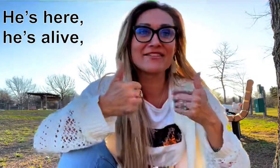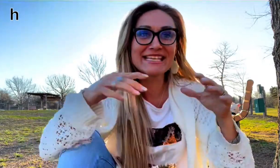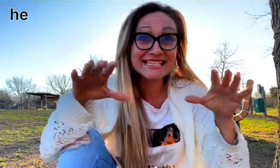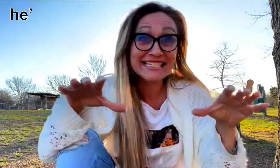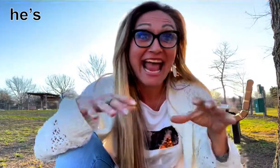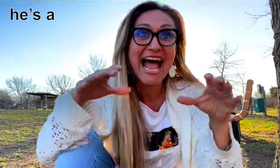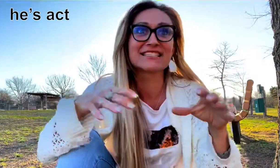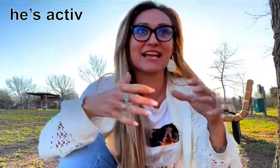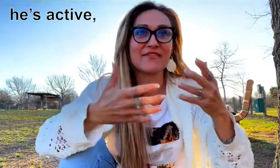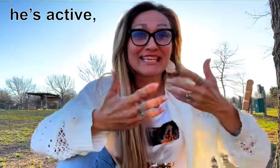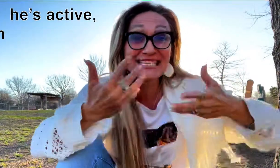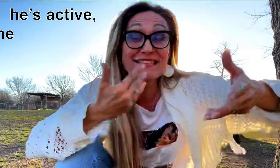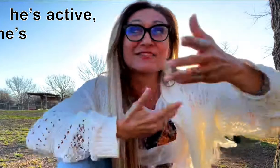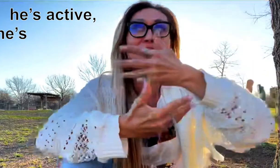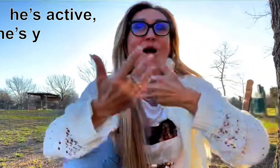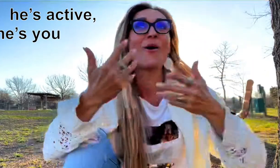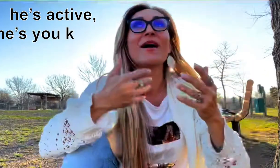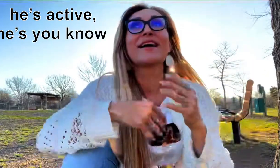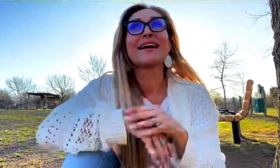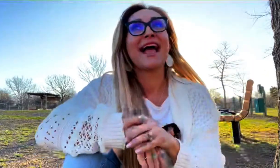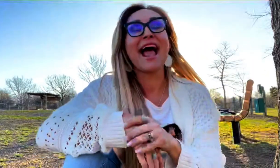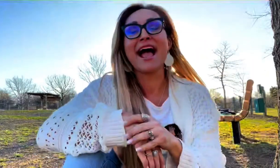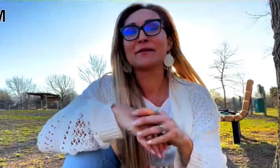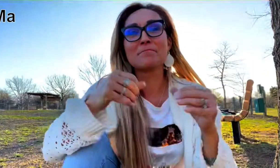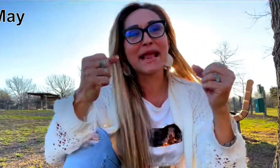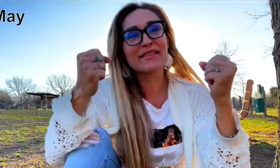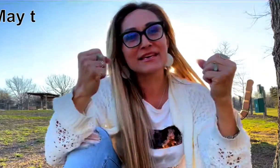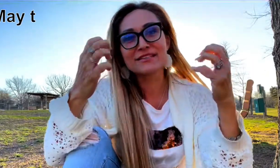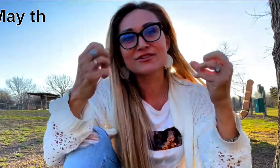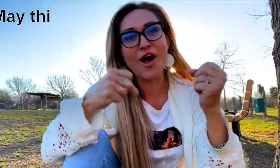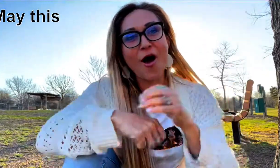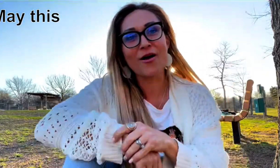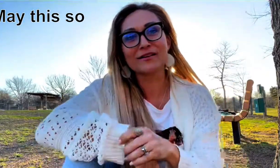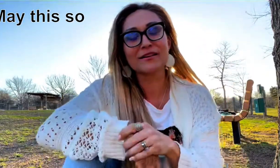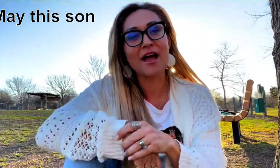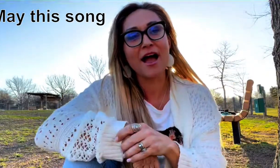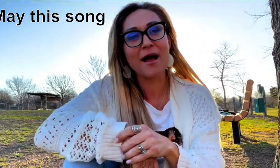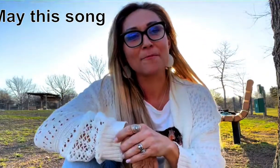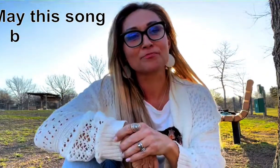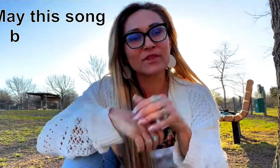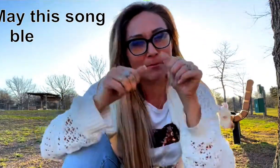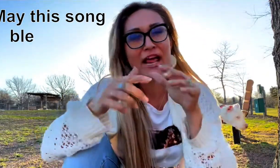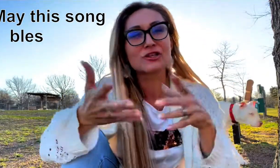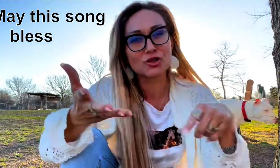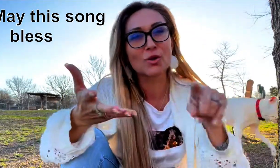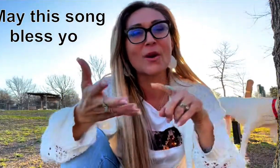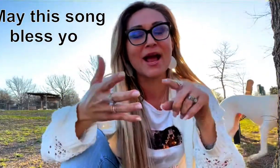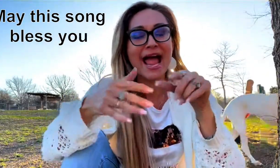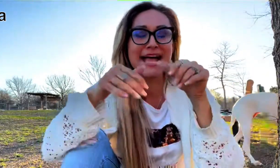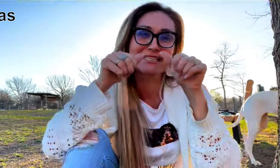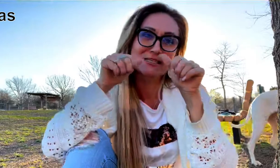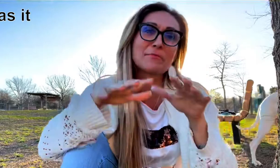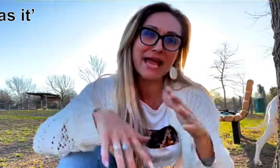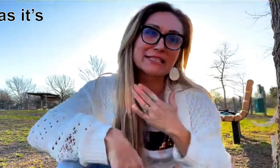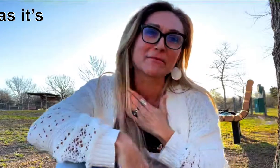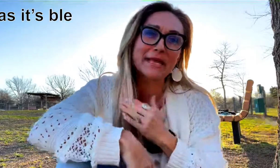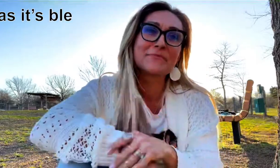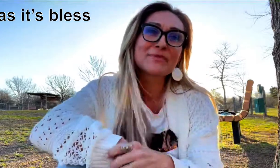he's active, he's, you know. And may this song bless you as it's blessed me.